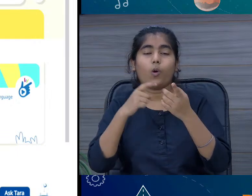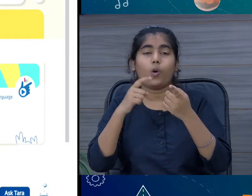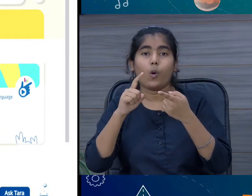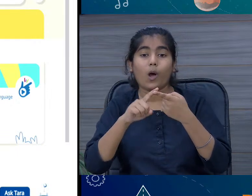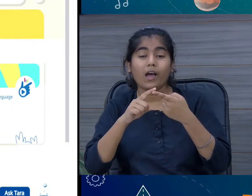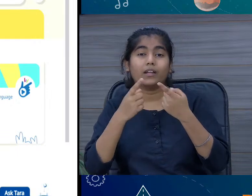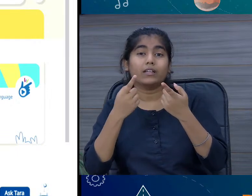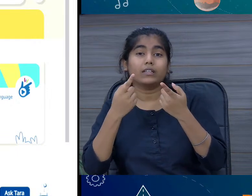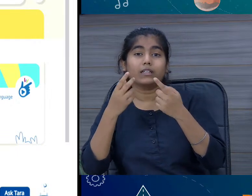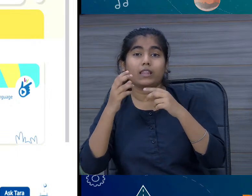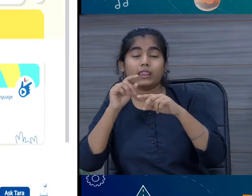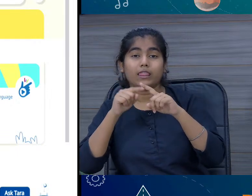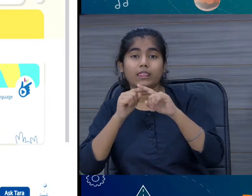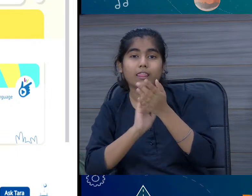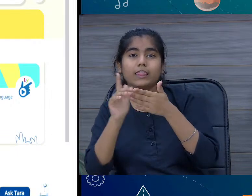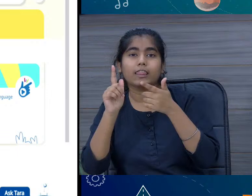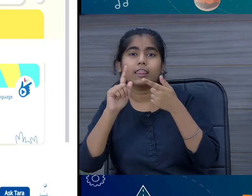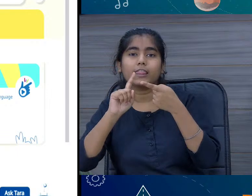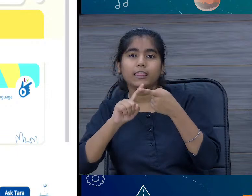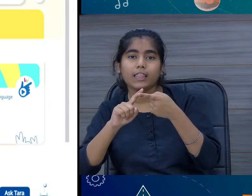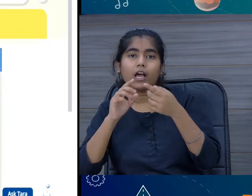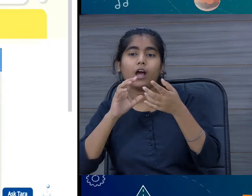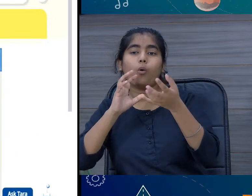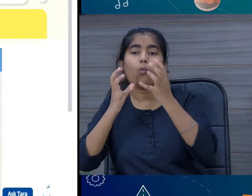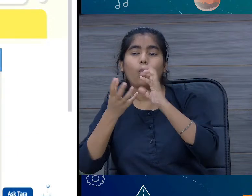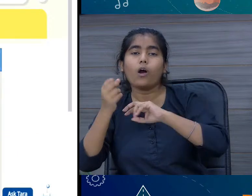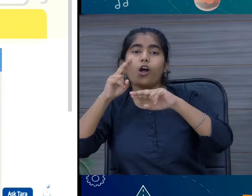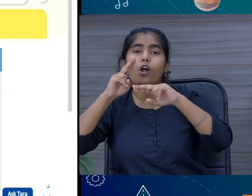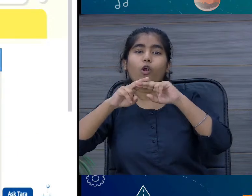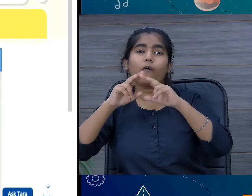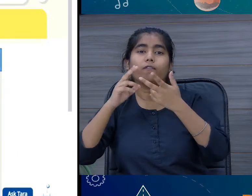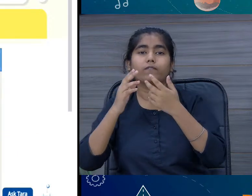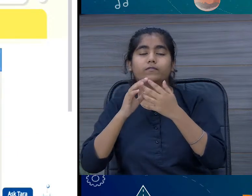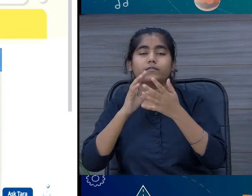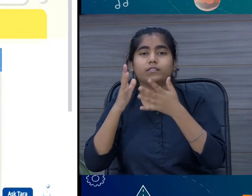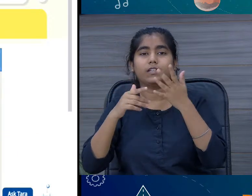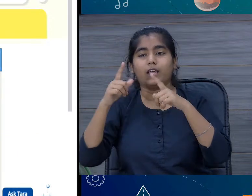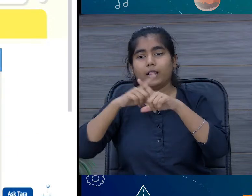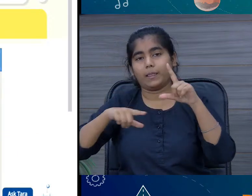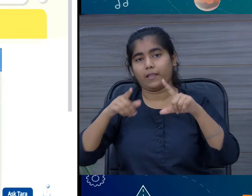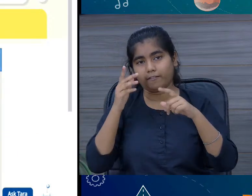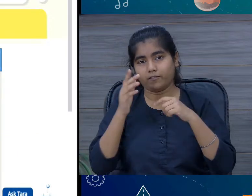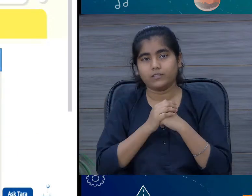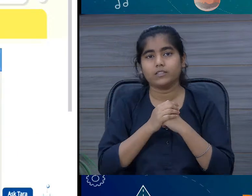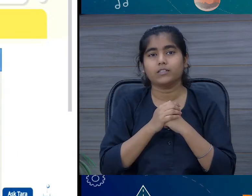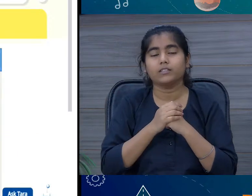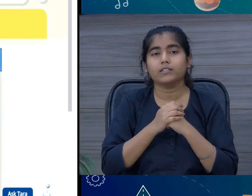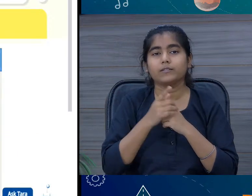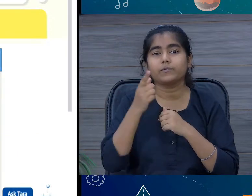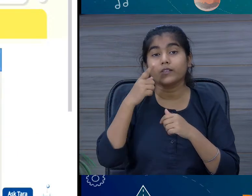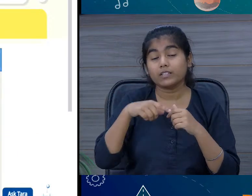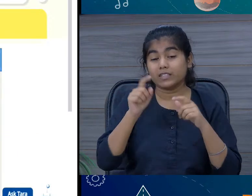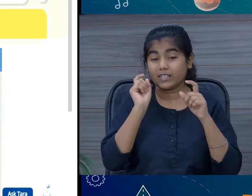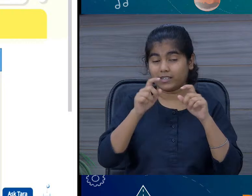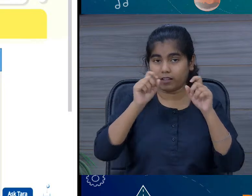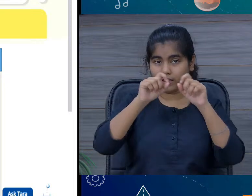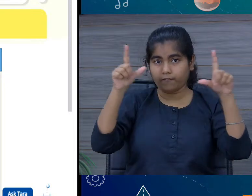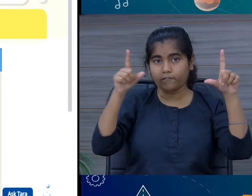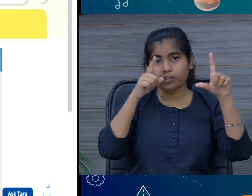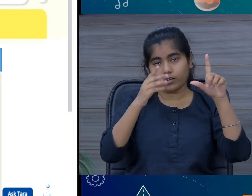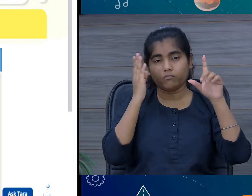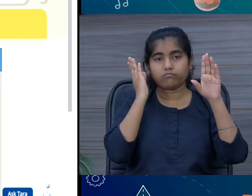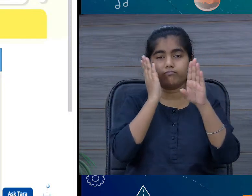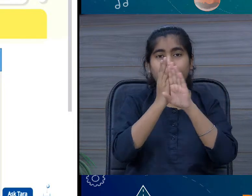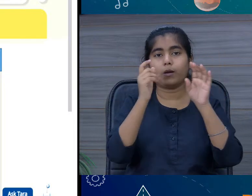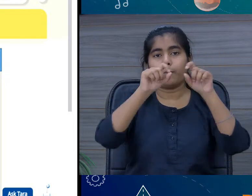is a collection of 200 basic words, and this clicking on that will take you to this particular